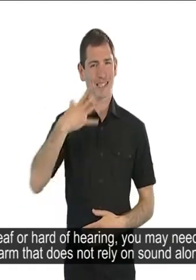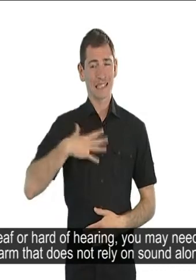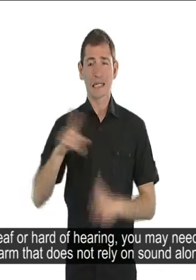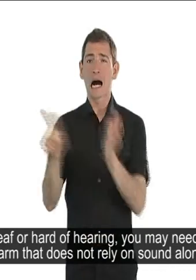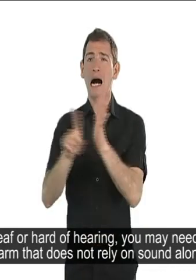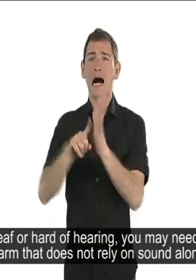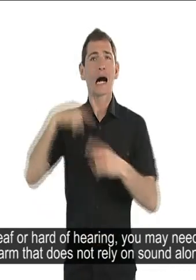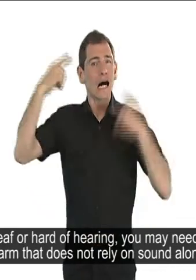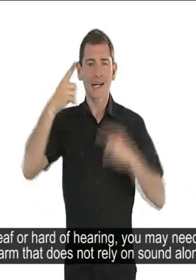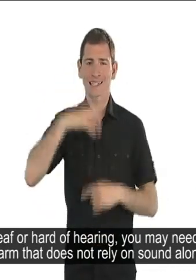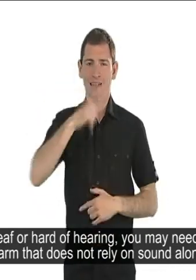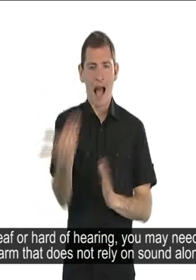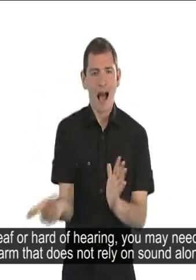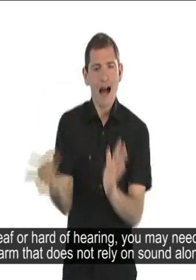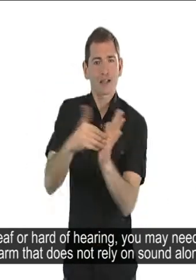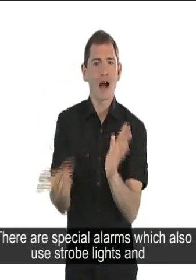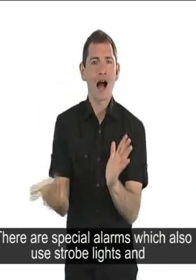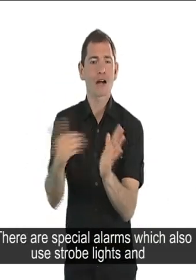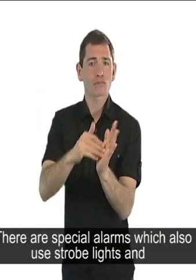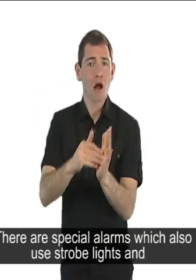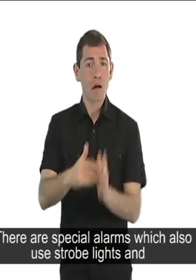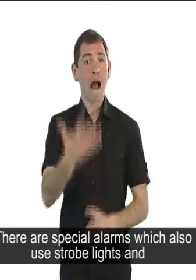alarm that does not rely on sound alone.